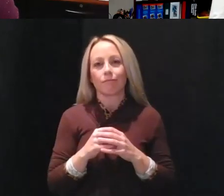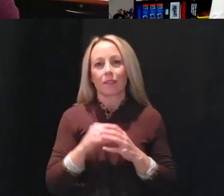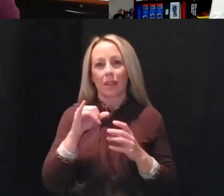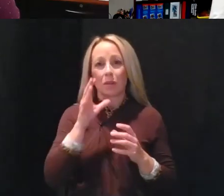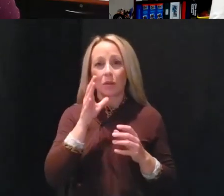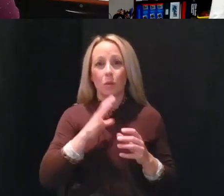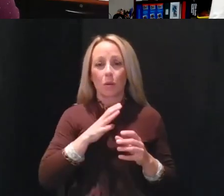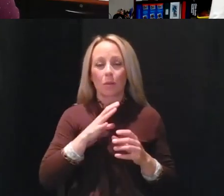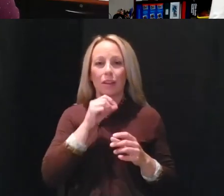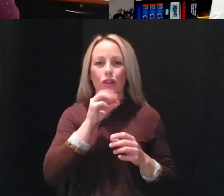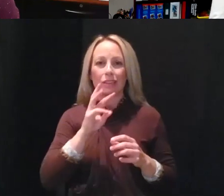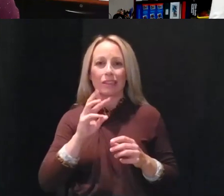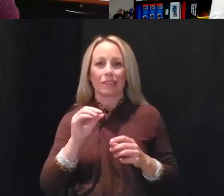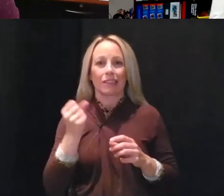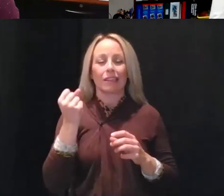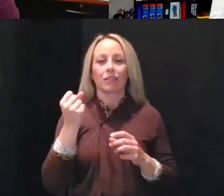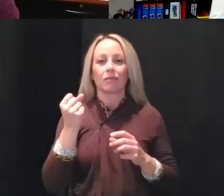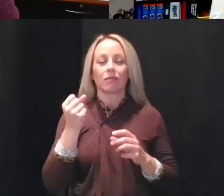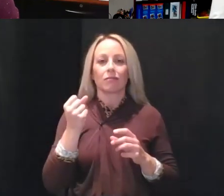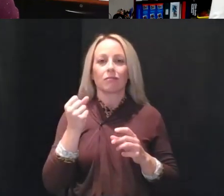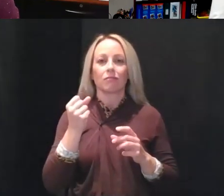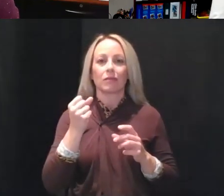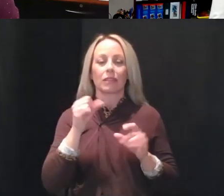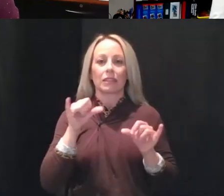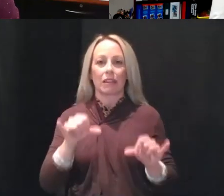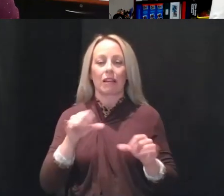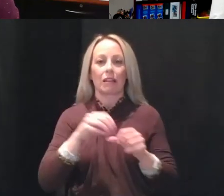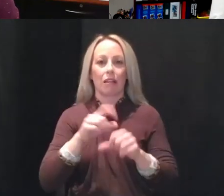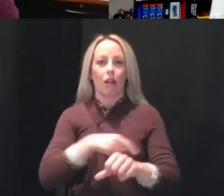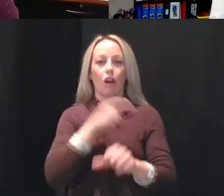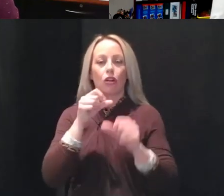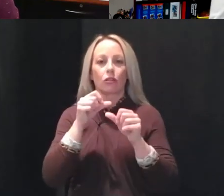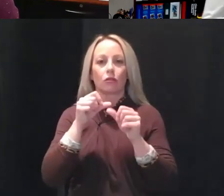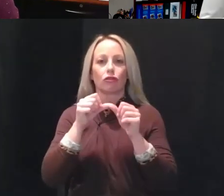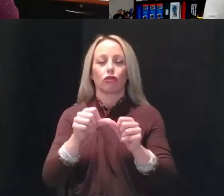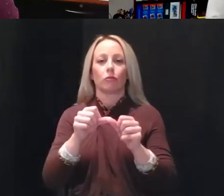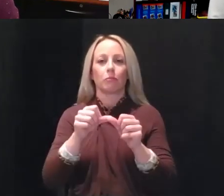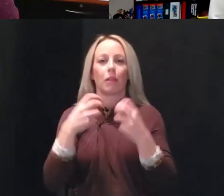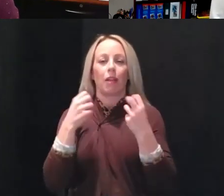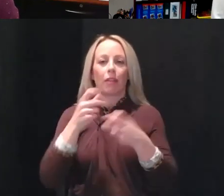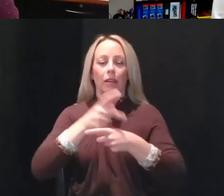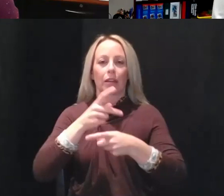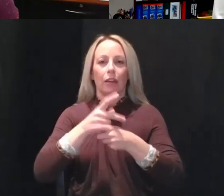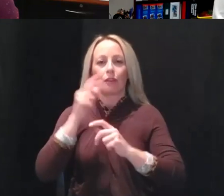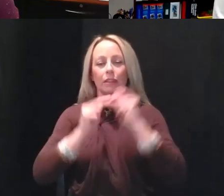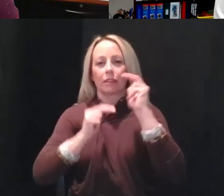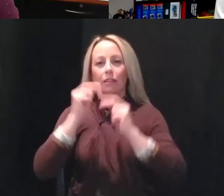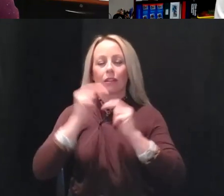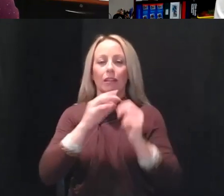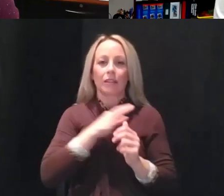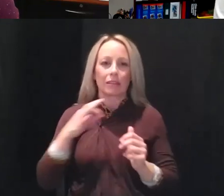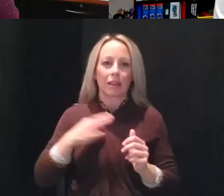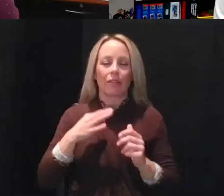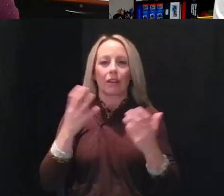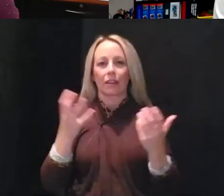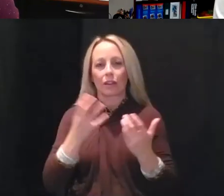her 60s who had been in a long-term care facility. And the entire staff of the health department offers their sincerest